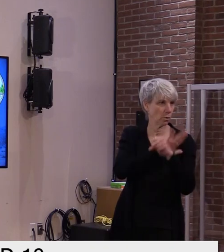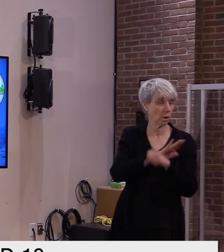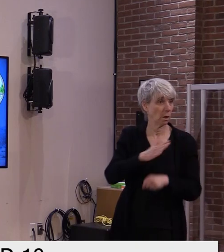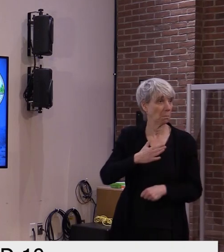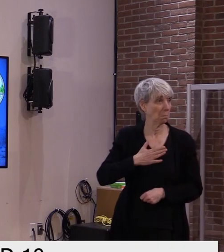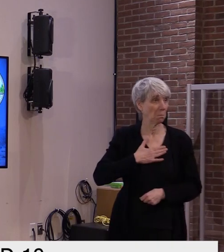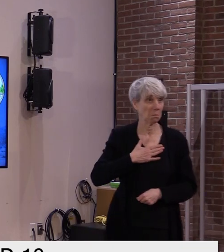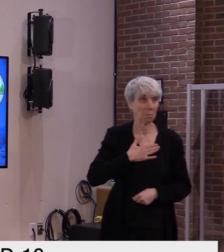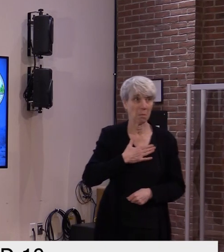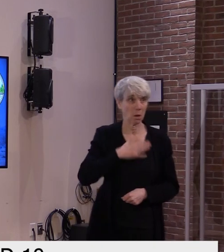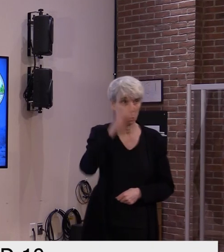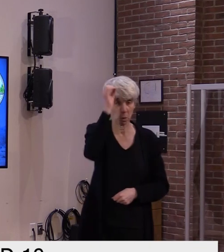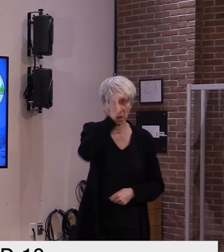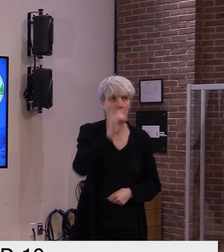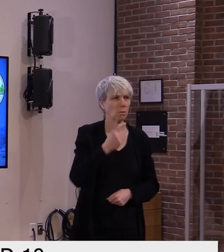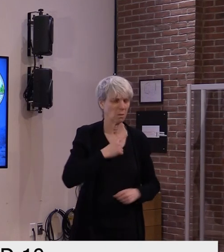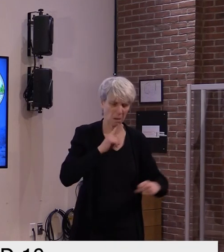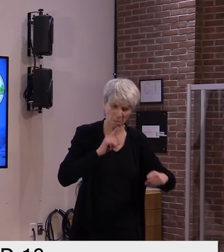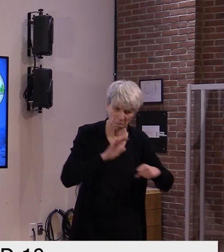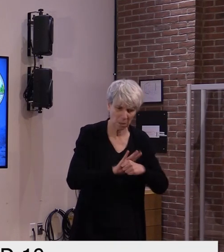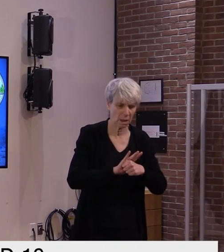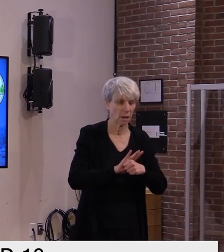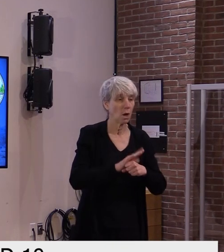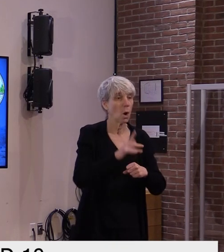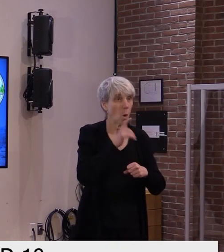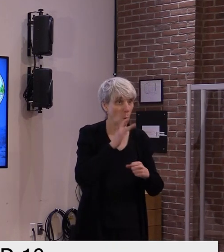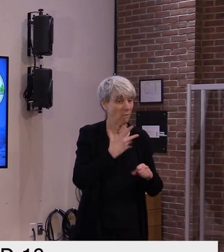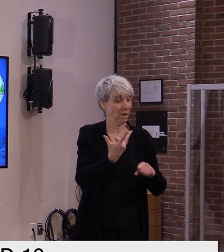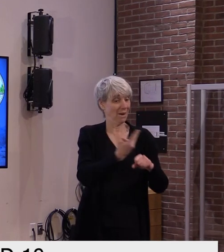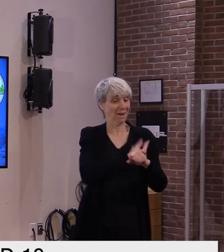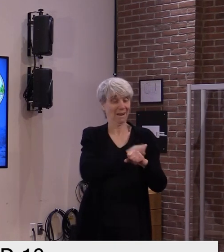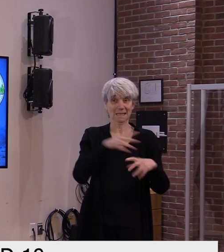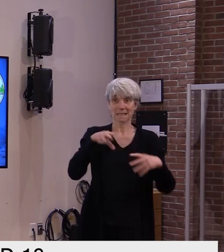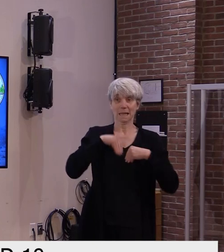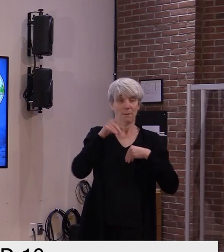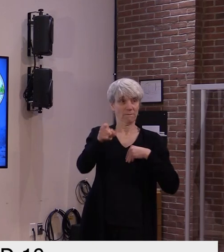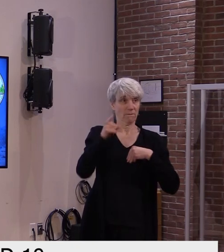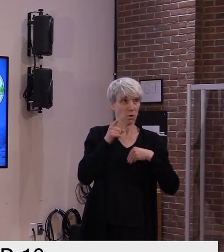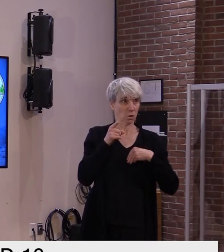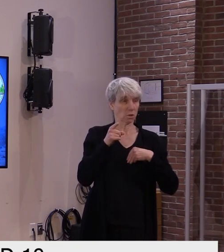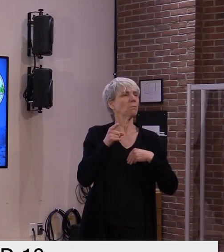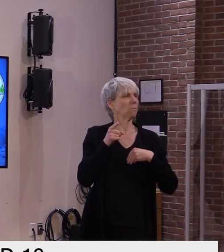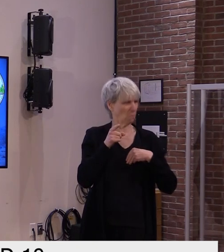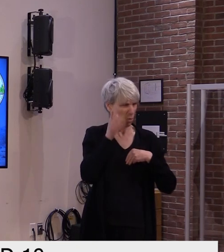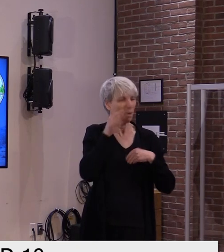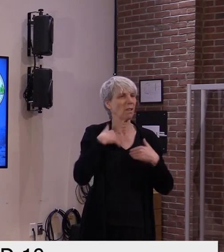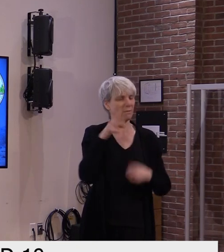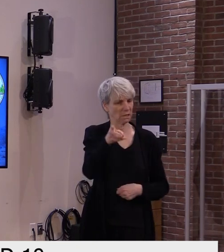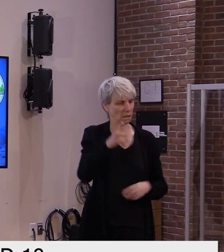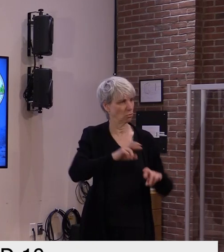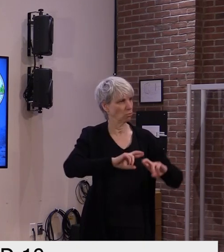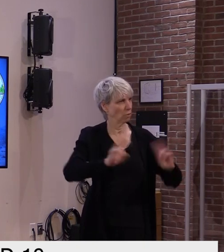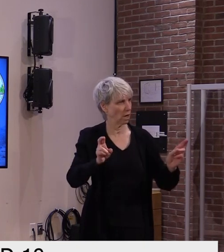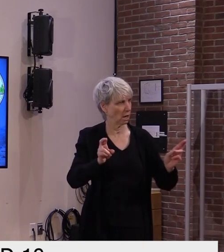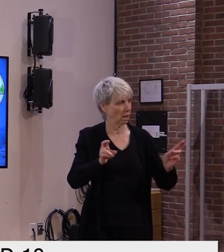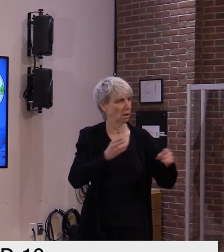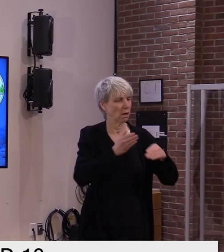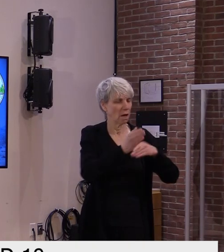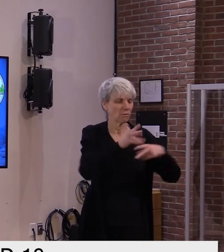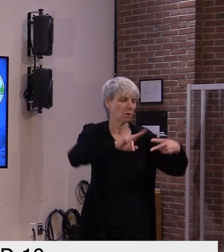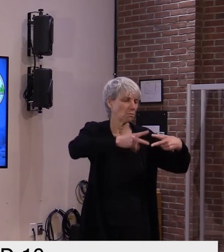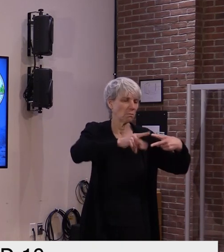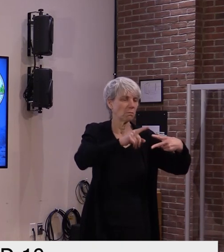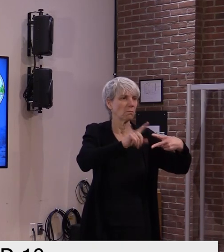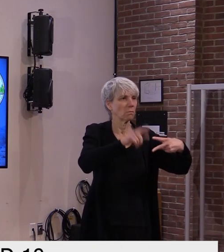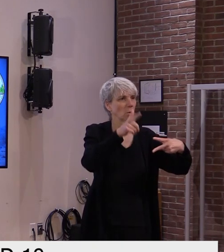committed to Vermonters that we're going to have a second dose ready for them at 21 or 28 days, and I believe we should follow